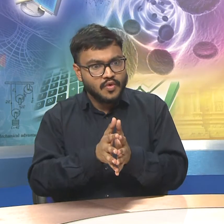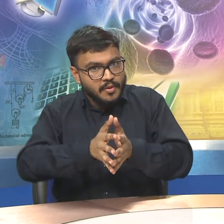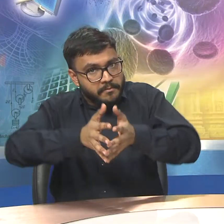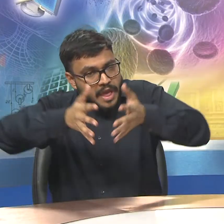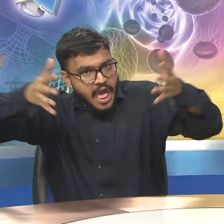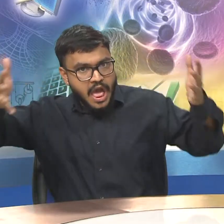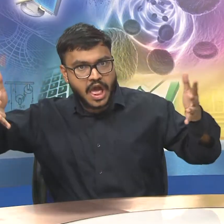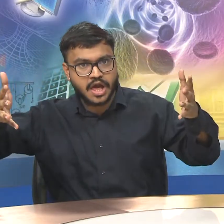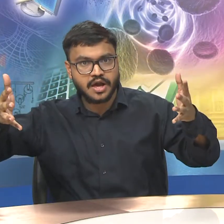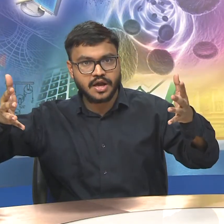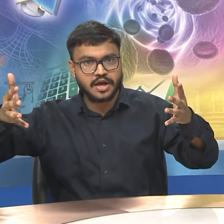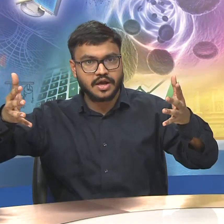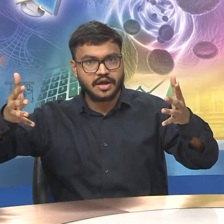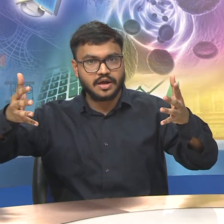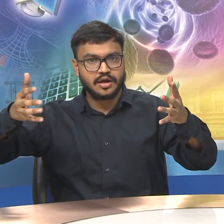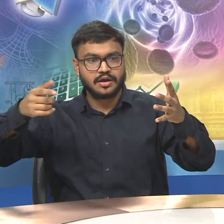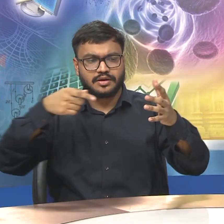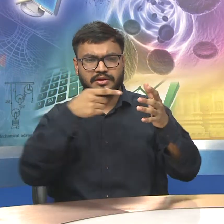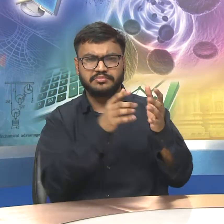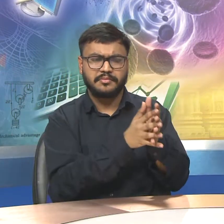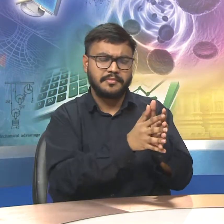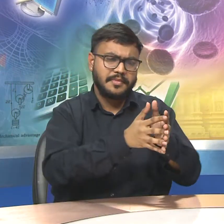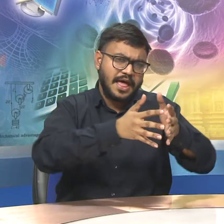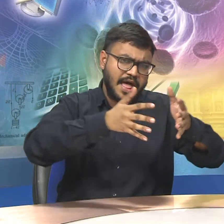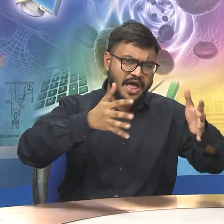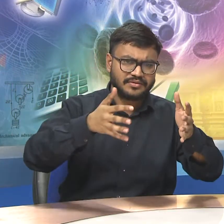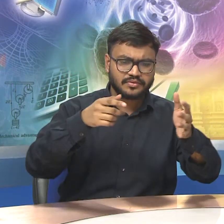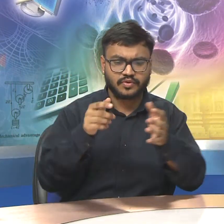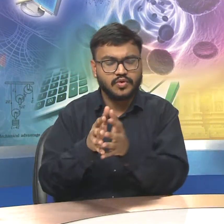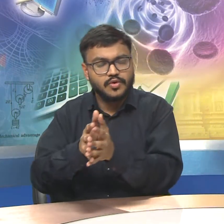in sign for some other.